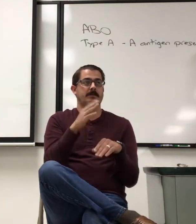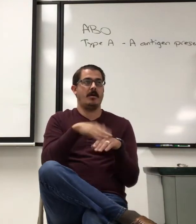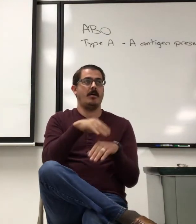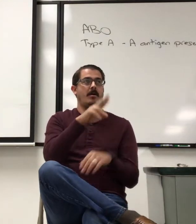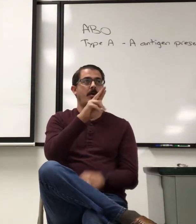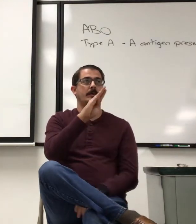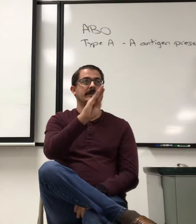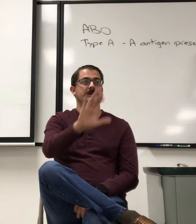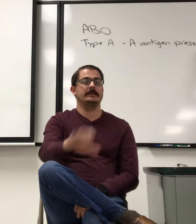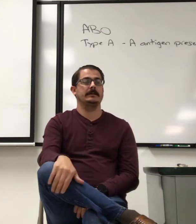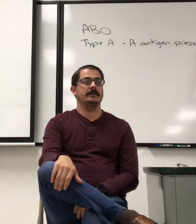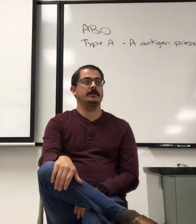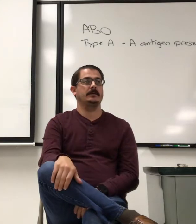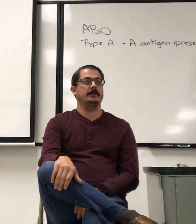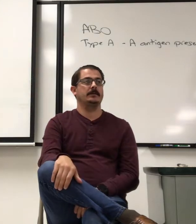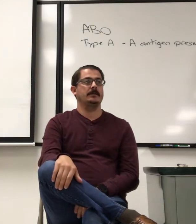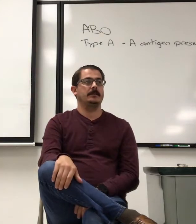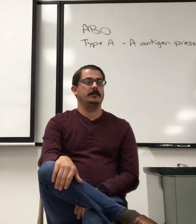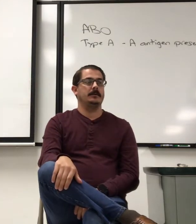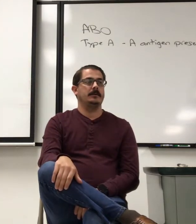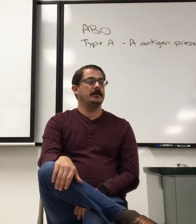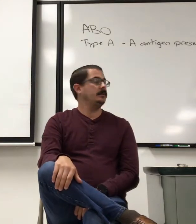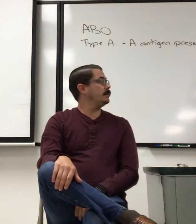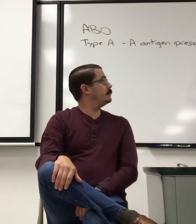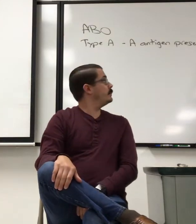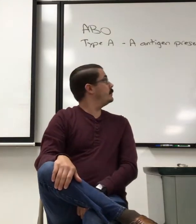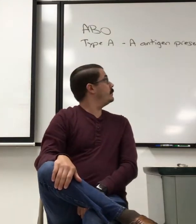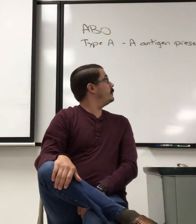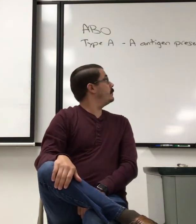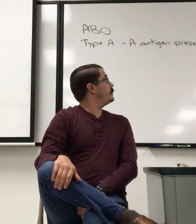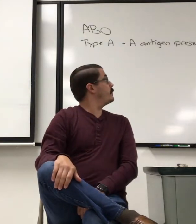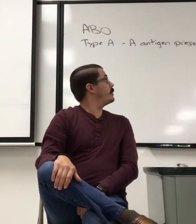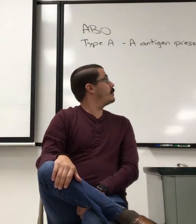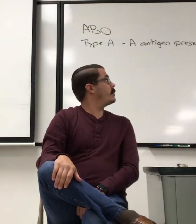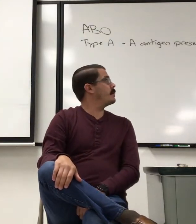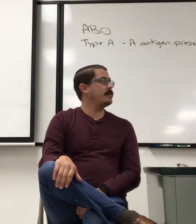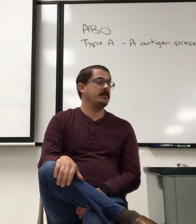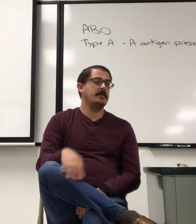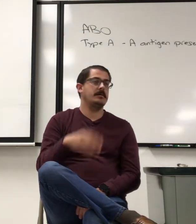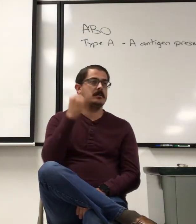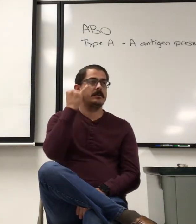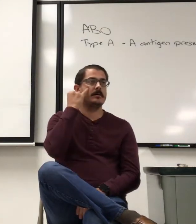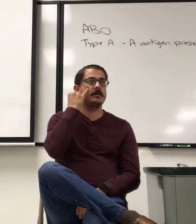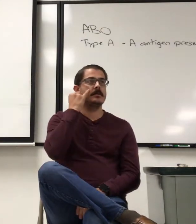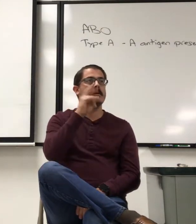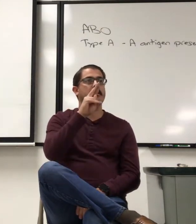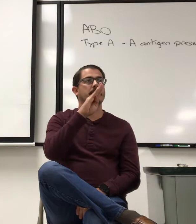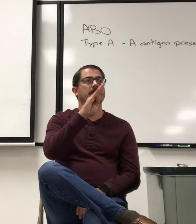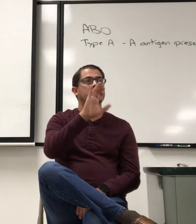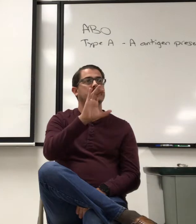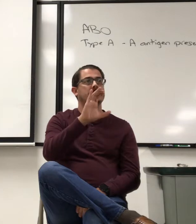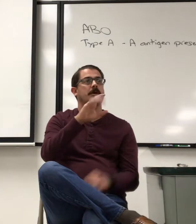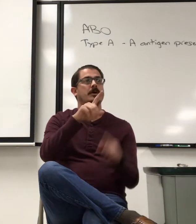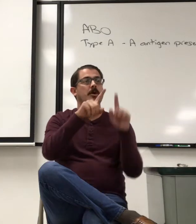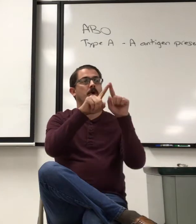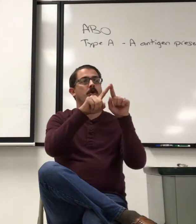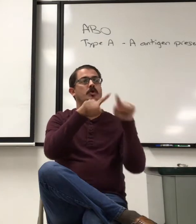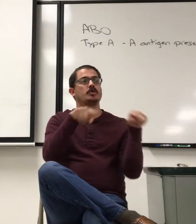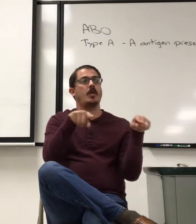let's say that on the RBC, I'm going to draw triangles. Let's say a triangle represents, in this